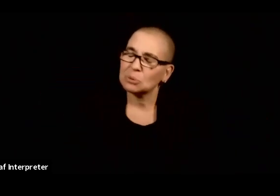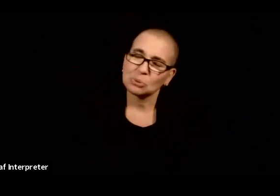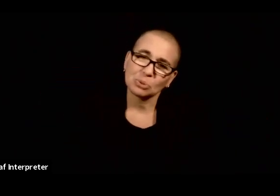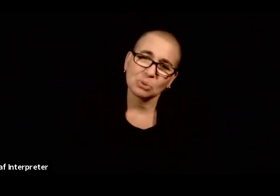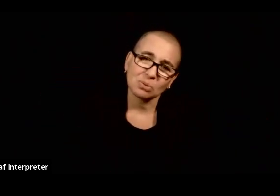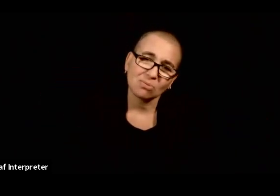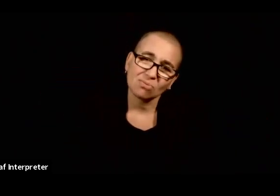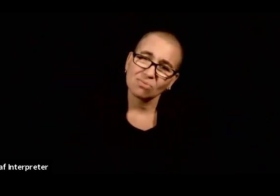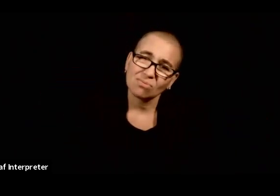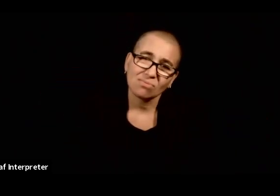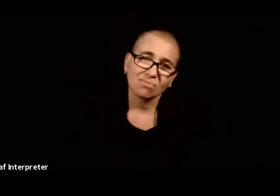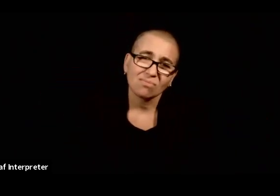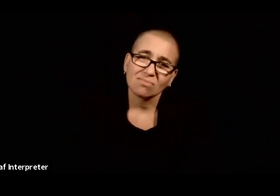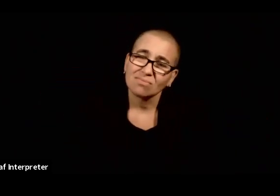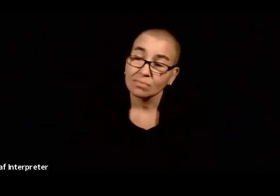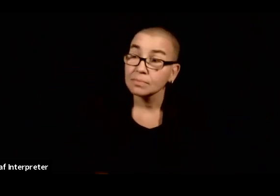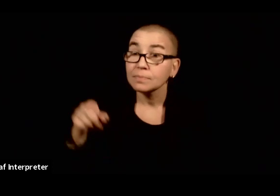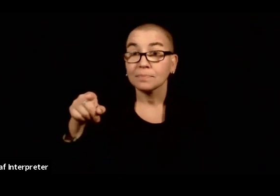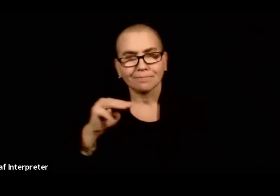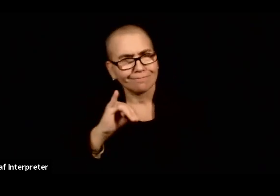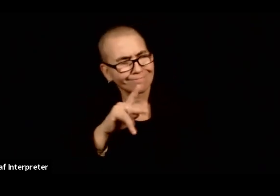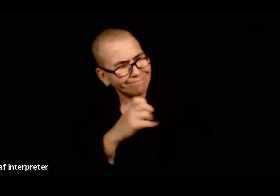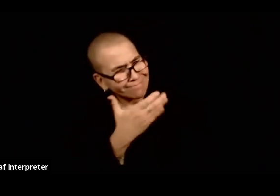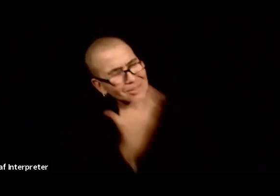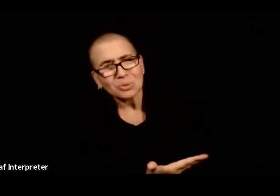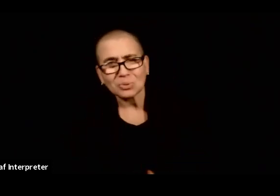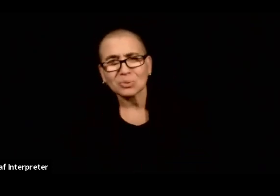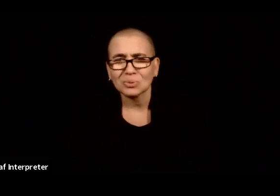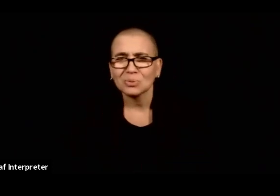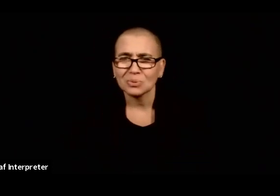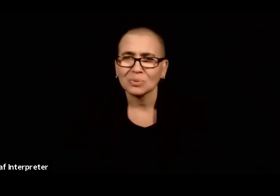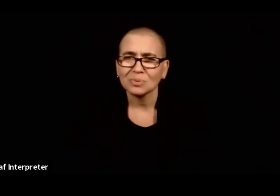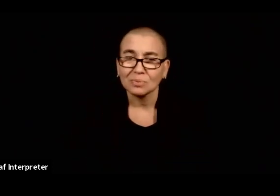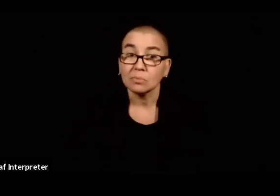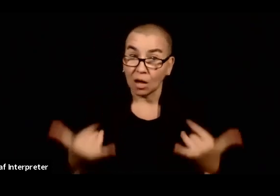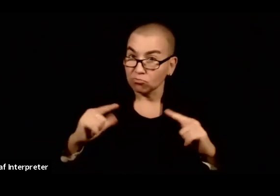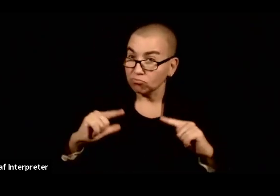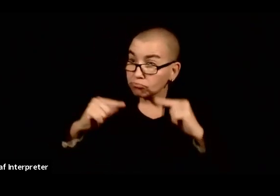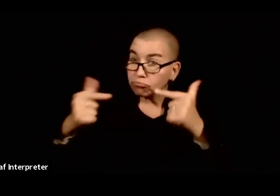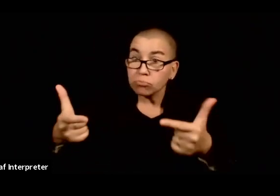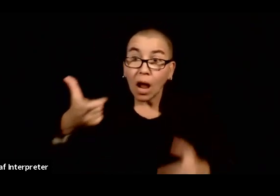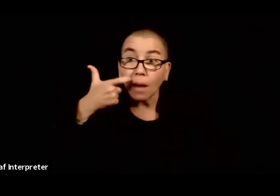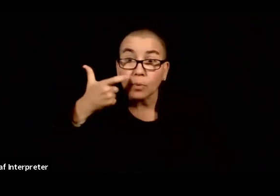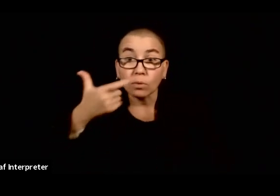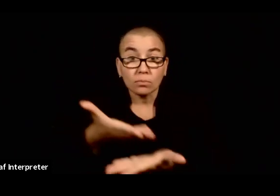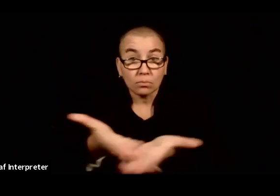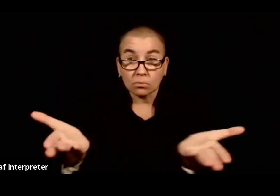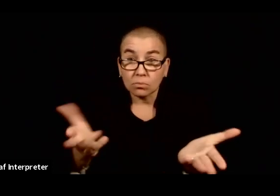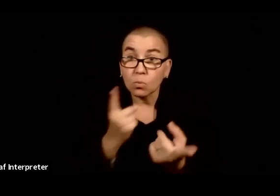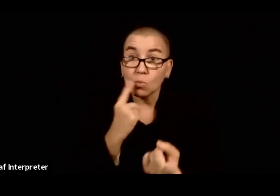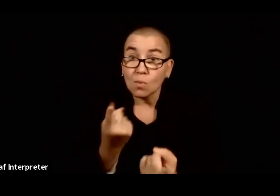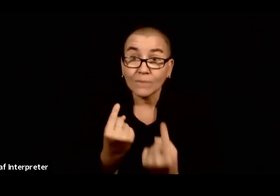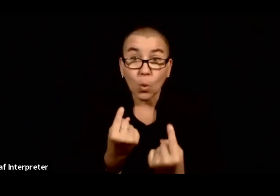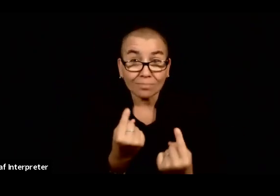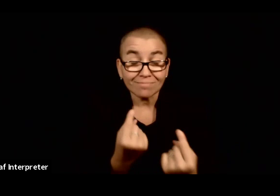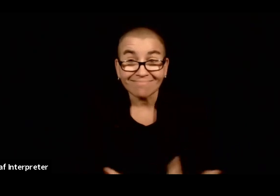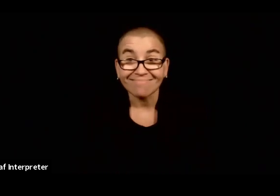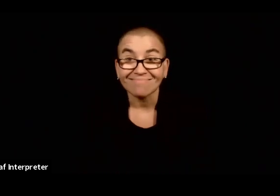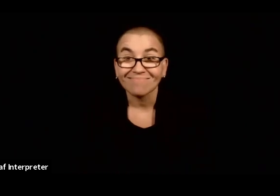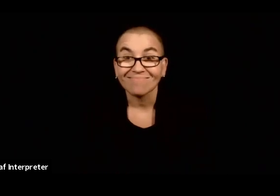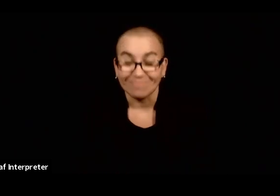Okay. At this time, if you wish to ask a question, please press *1 on your telephone. Again, that's